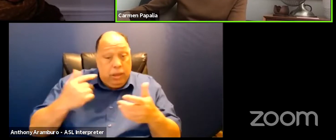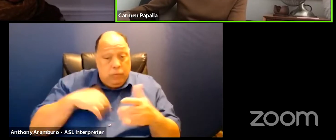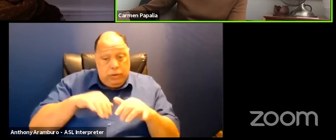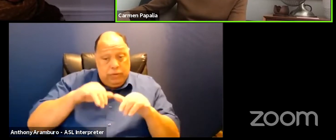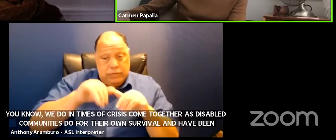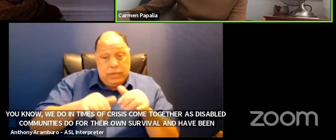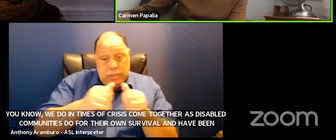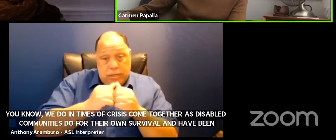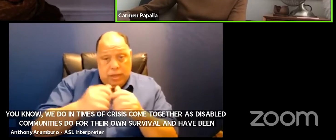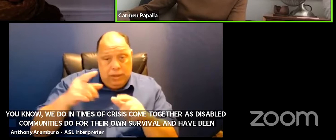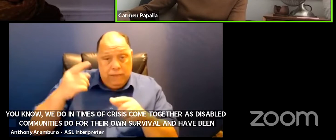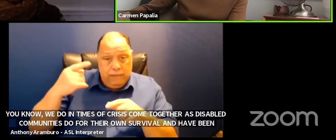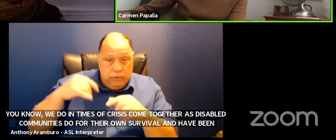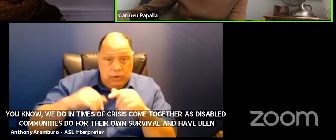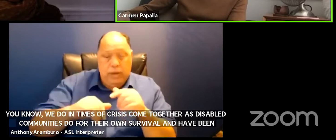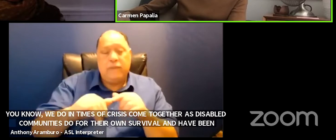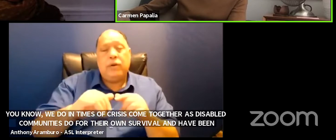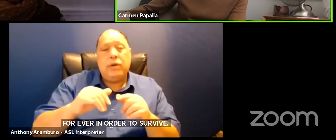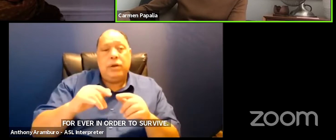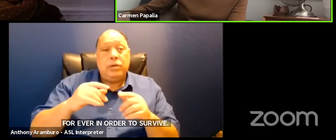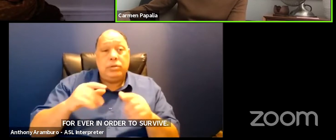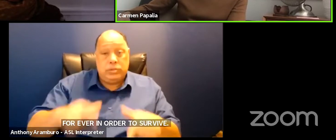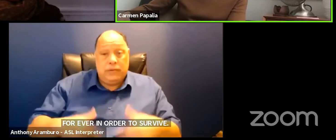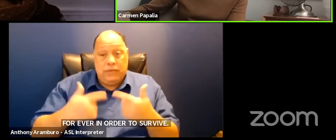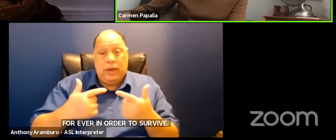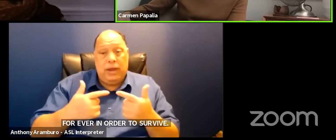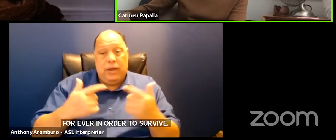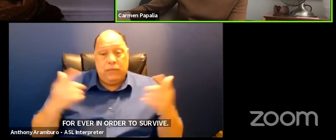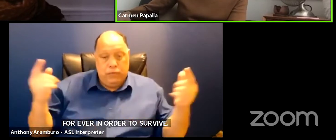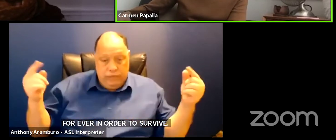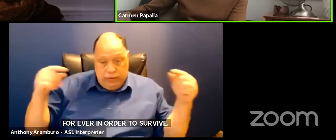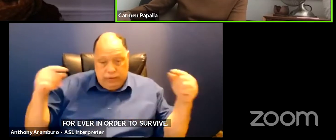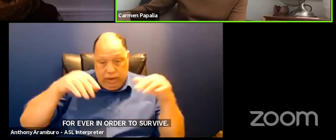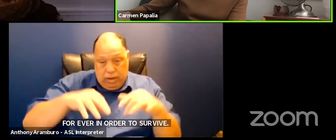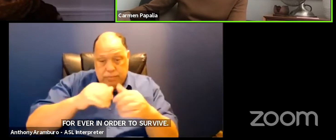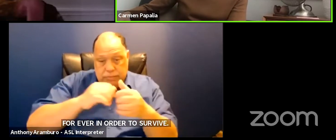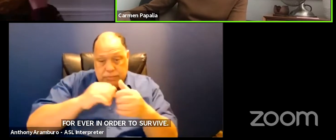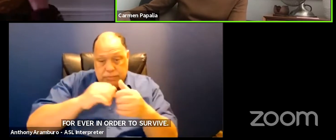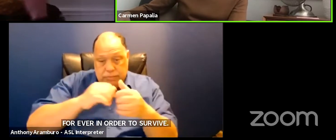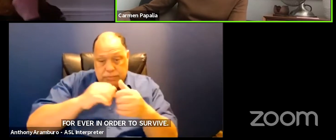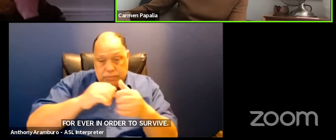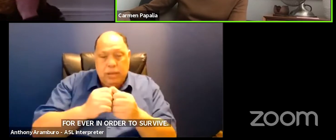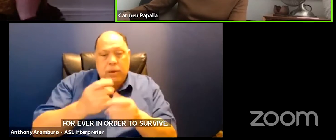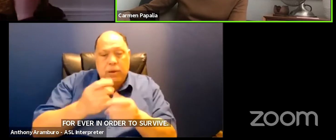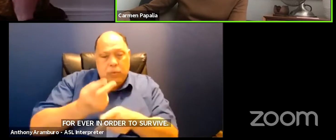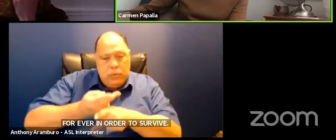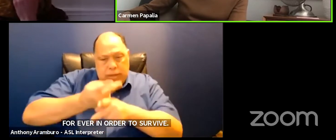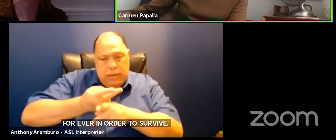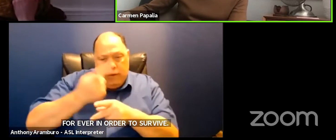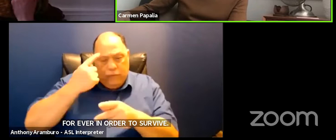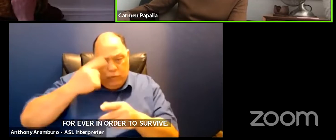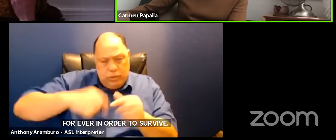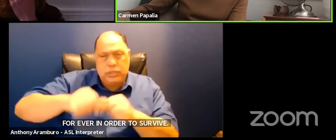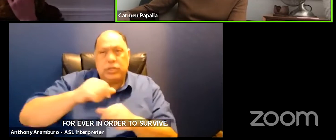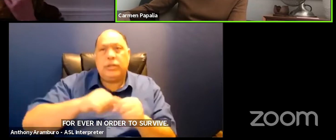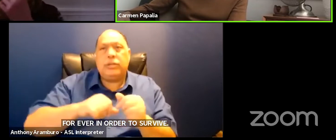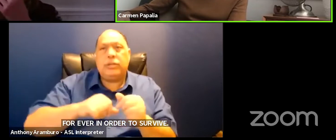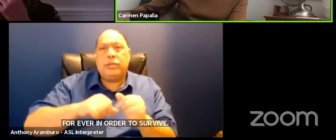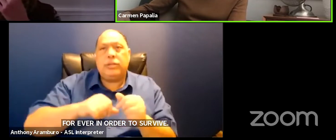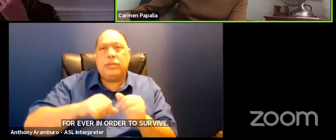to survive, we come together, and we can care for each other. And I think, you